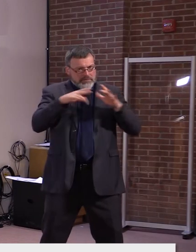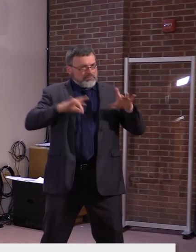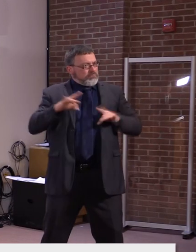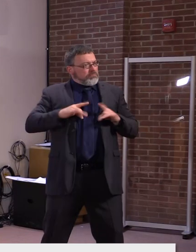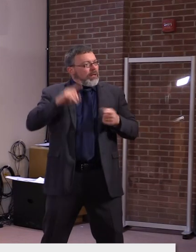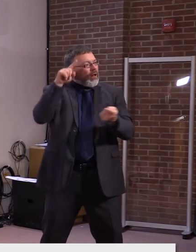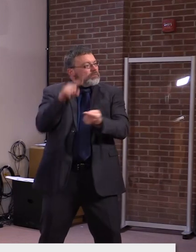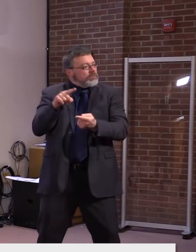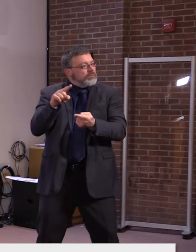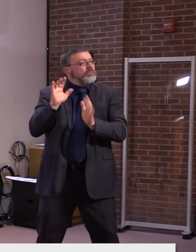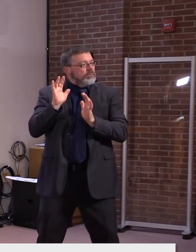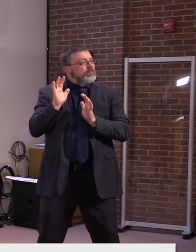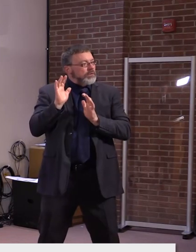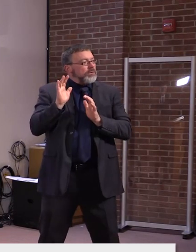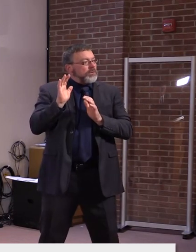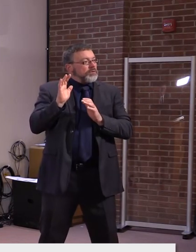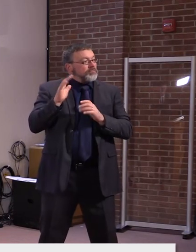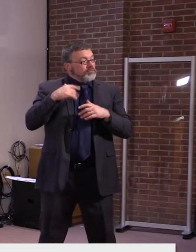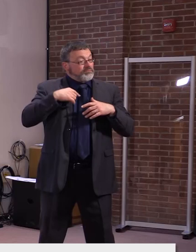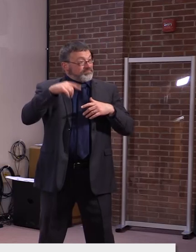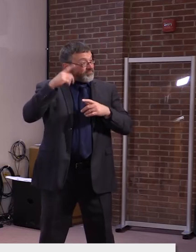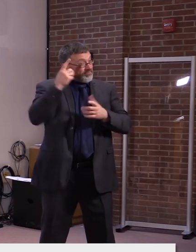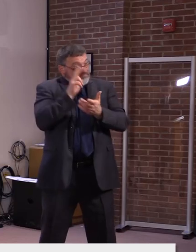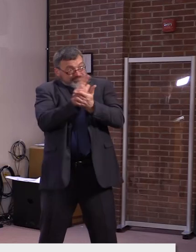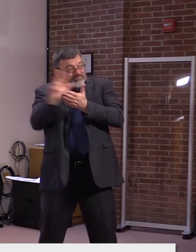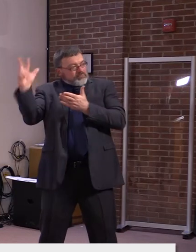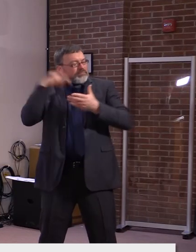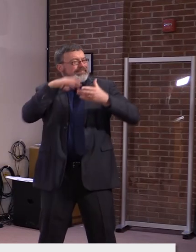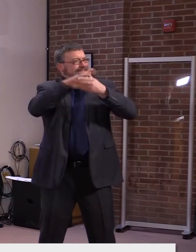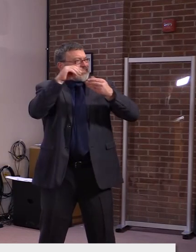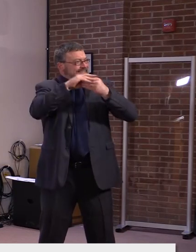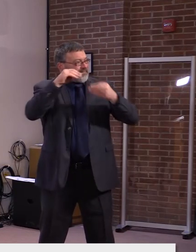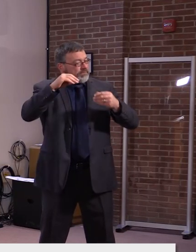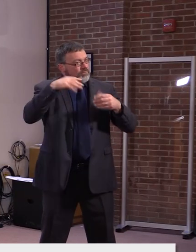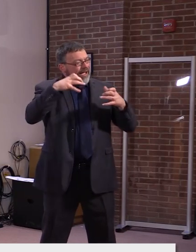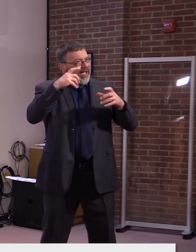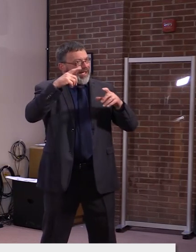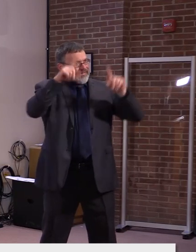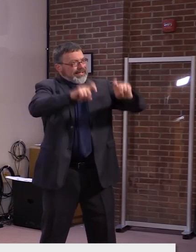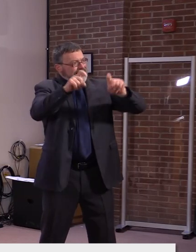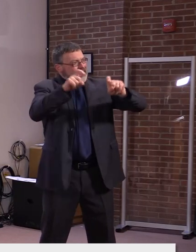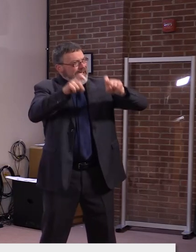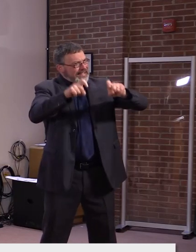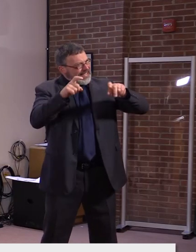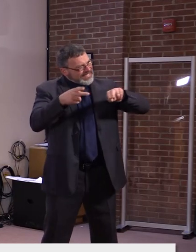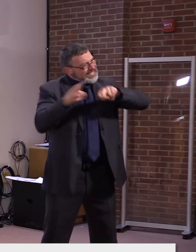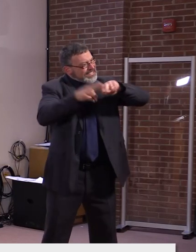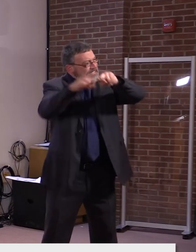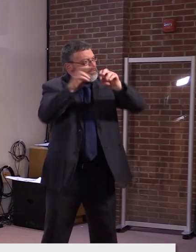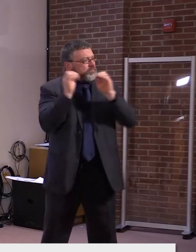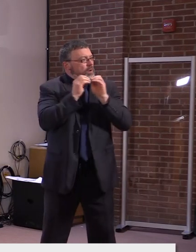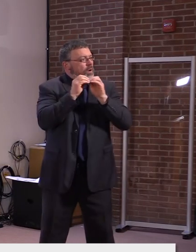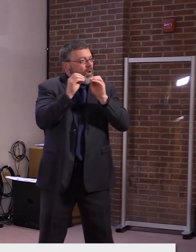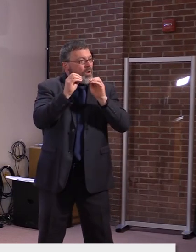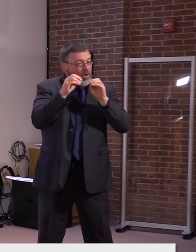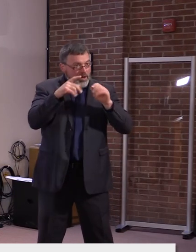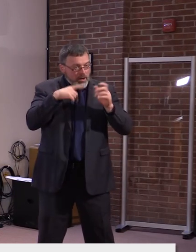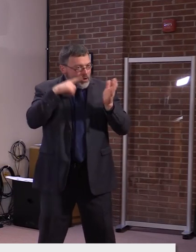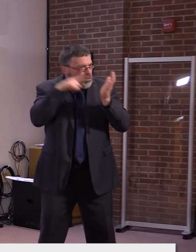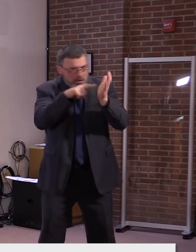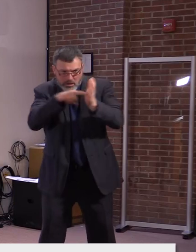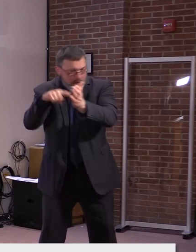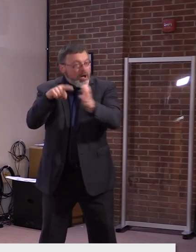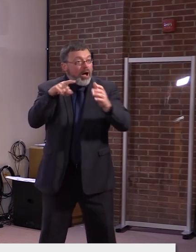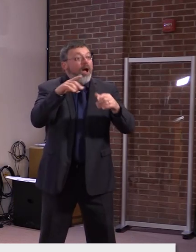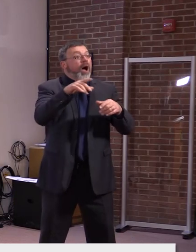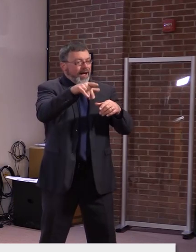what you'd want to see, is our testing staying steady or even increasing while our cases are falling. It would give you a sense